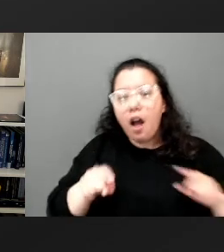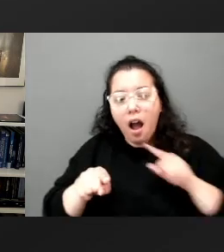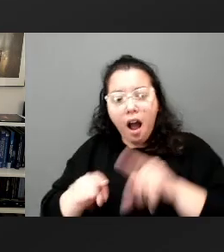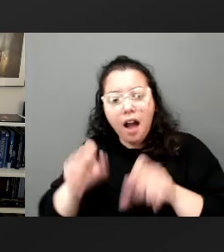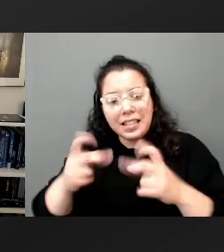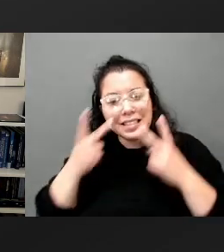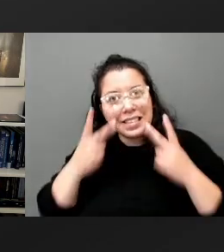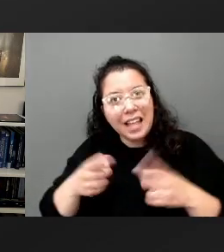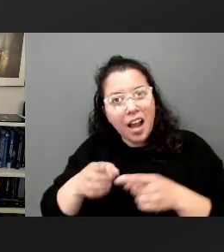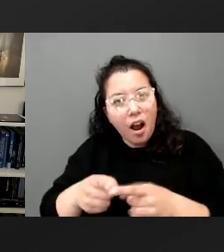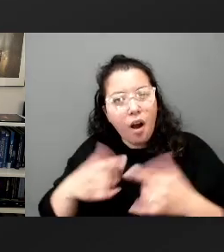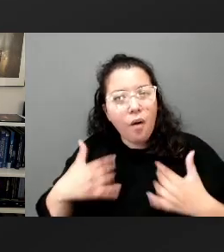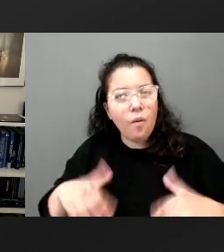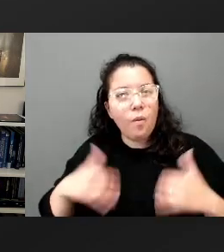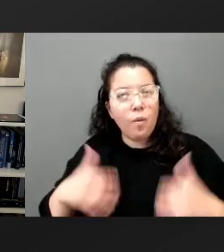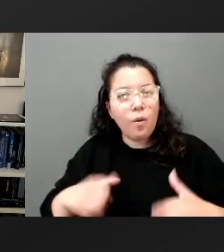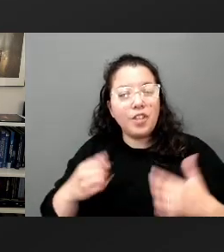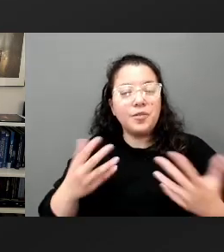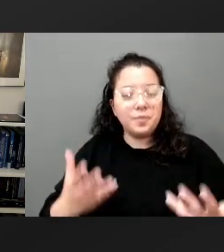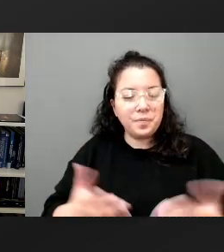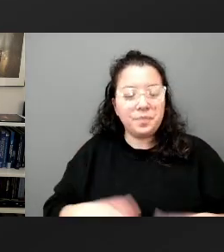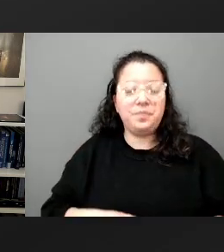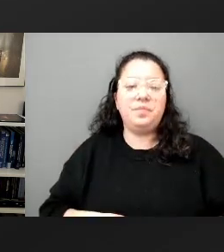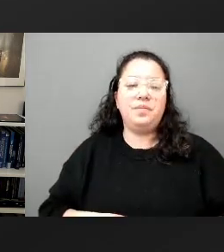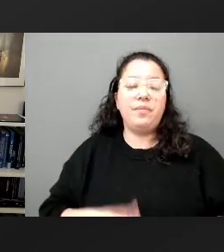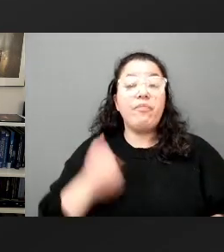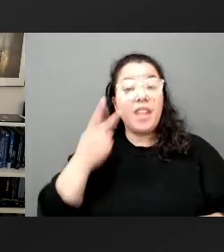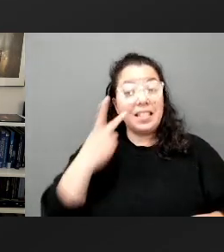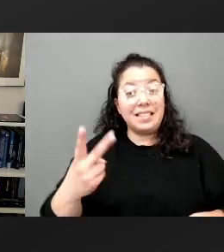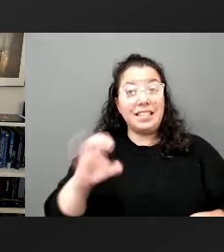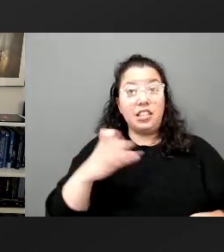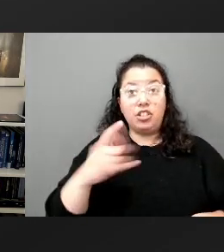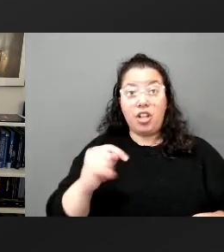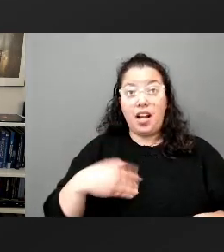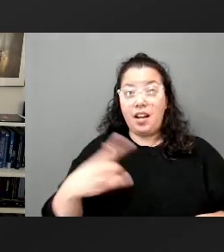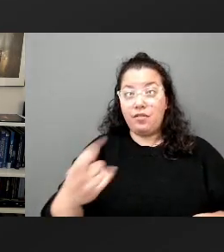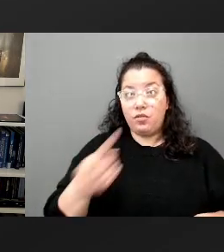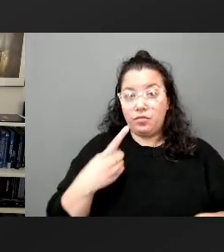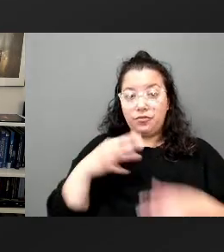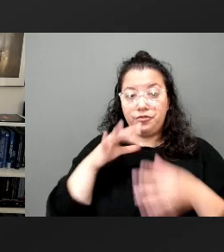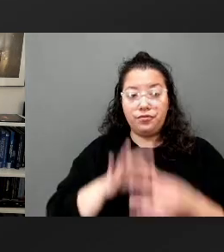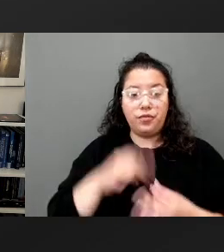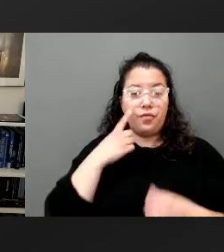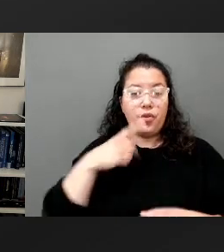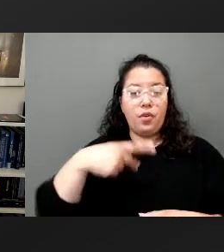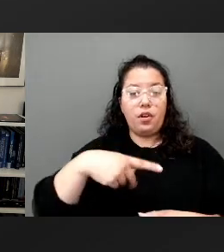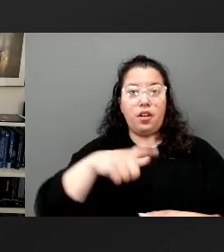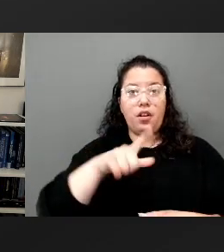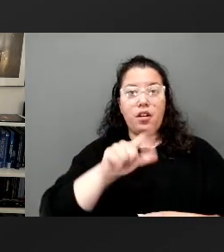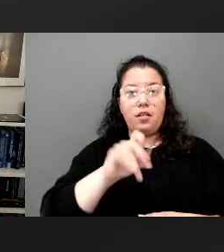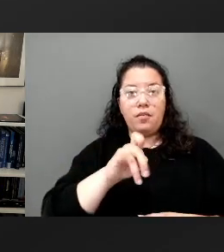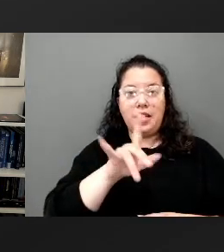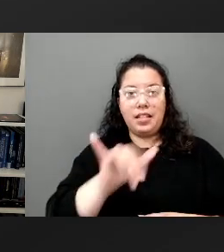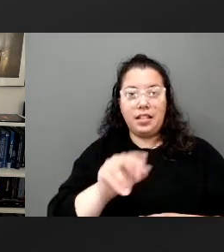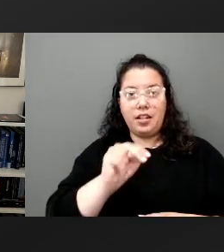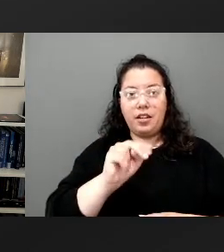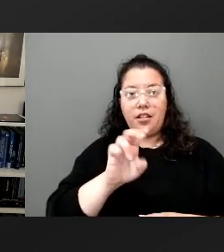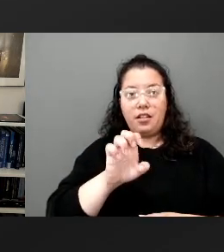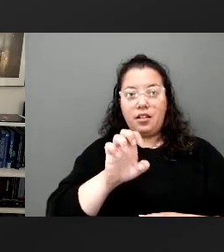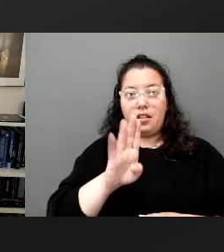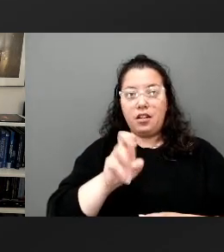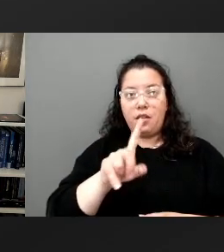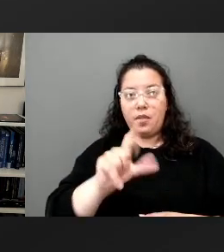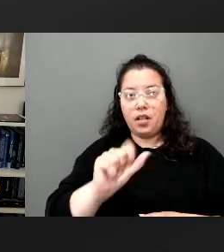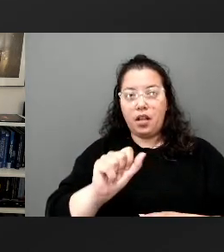So there's a question here from the chat related to this planetary nebula. So are both stars in the Southern Ring Nebula